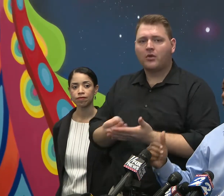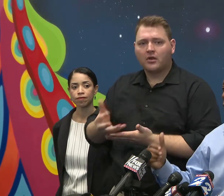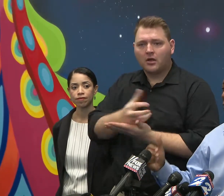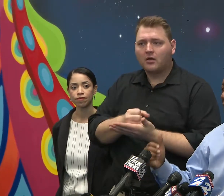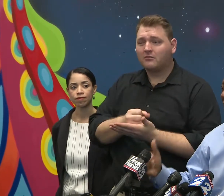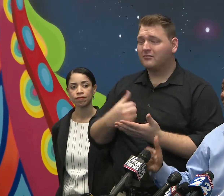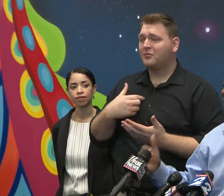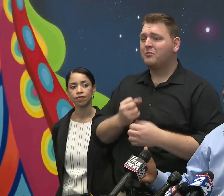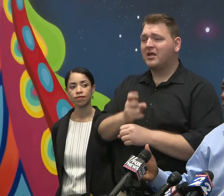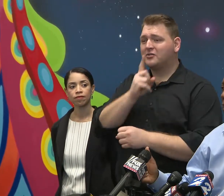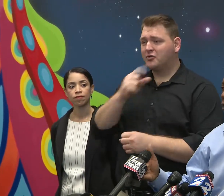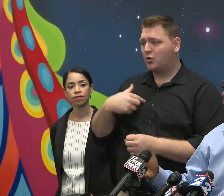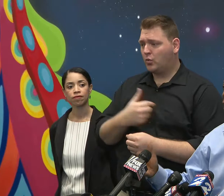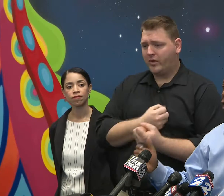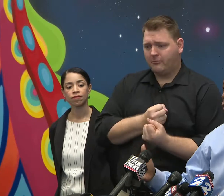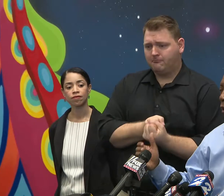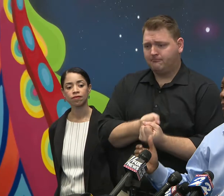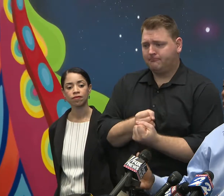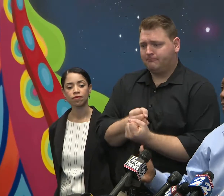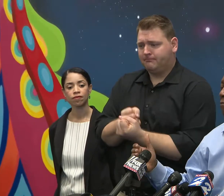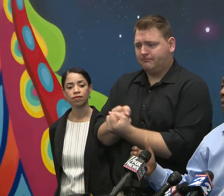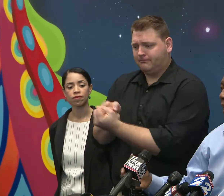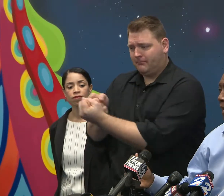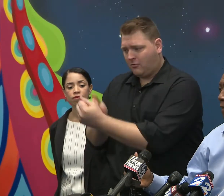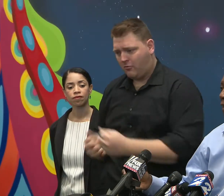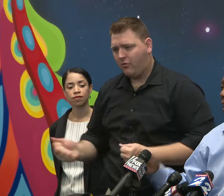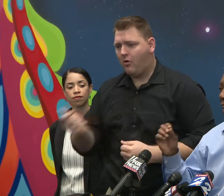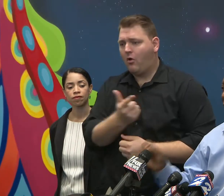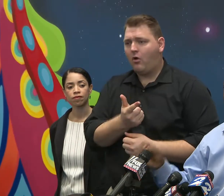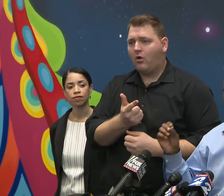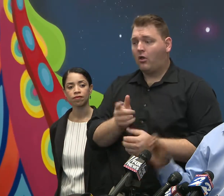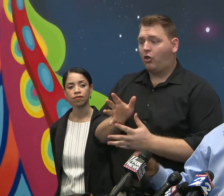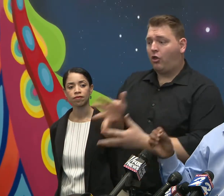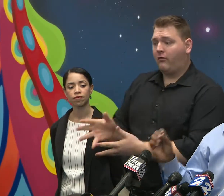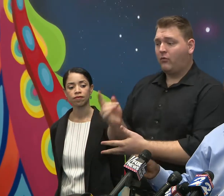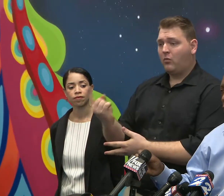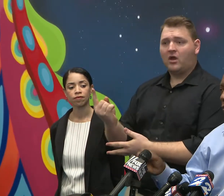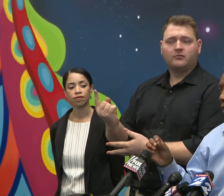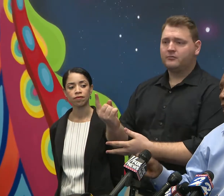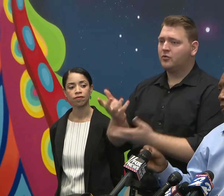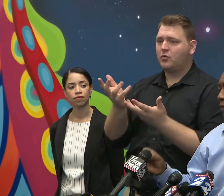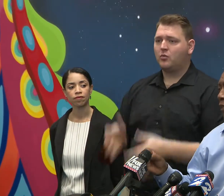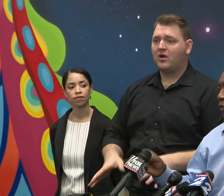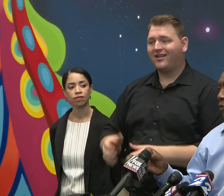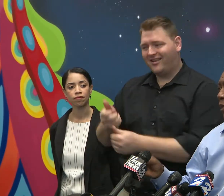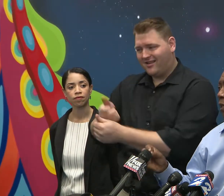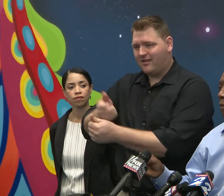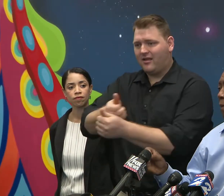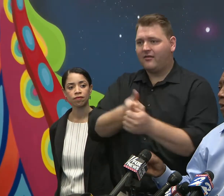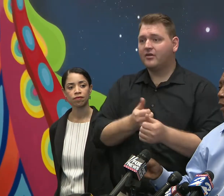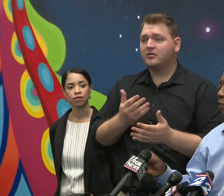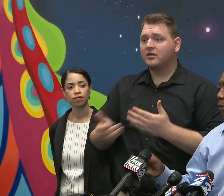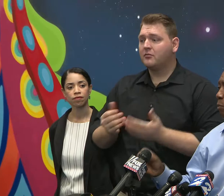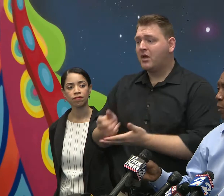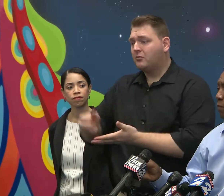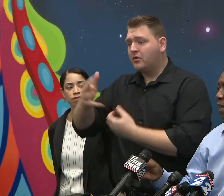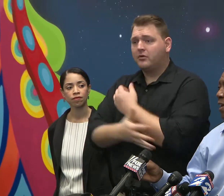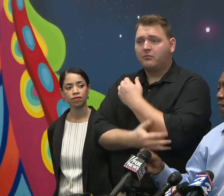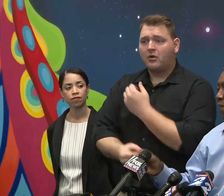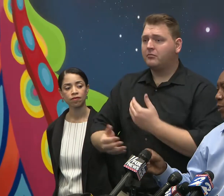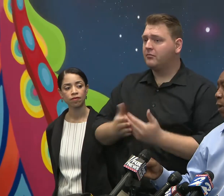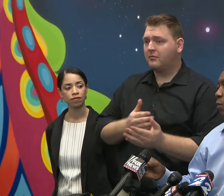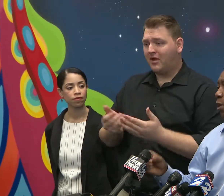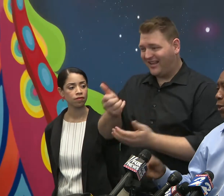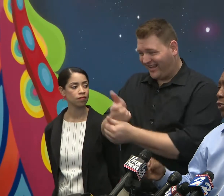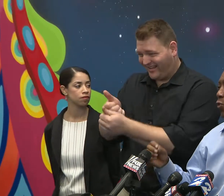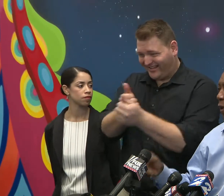make sure that we fill in the gap so that no one is left behind. Every single person, regardless of their socioeconomic background, is important.